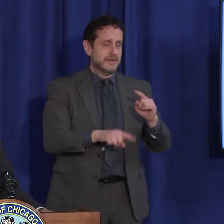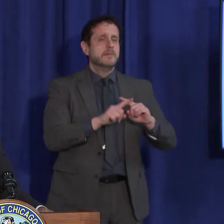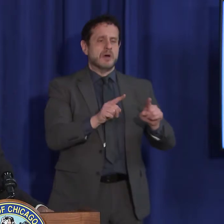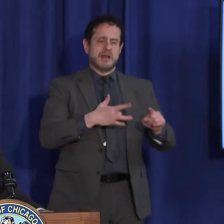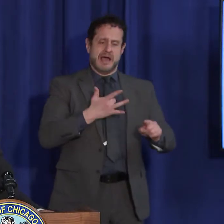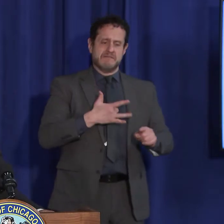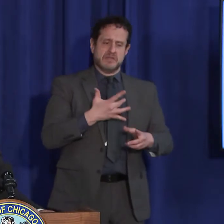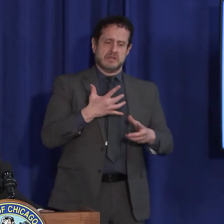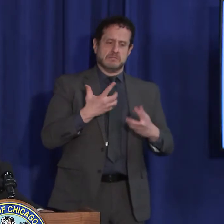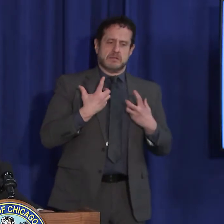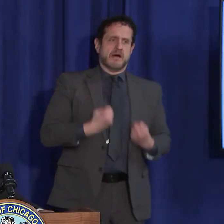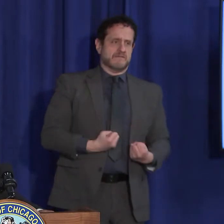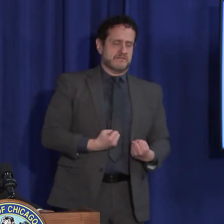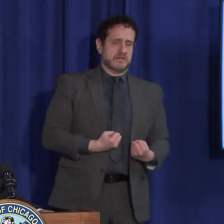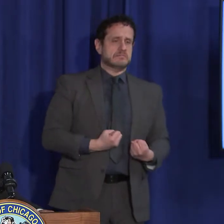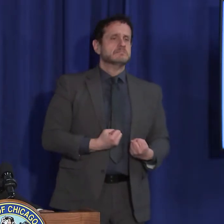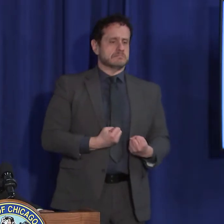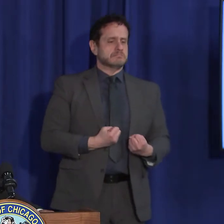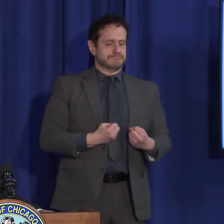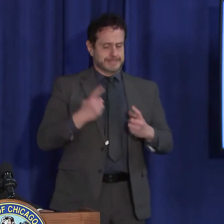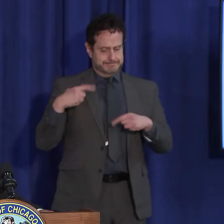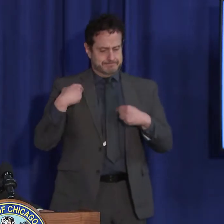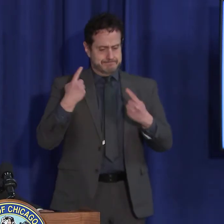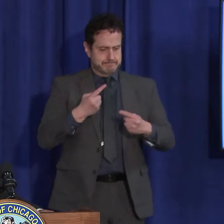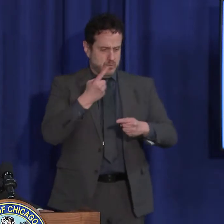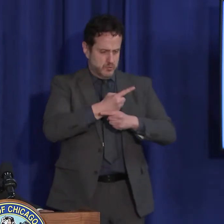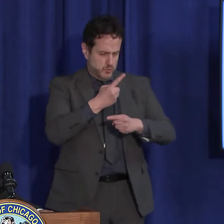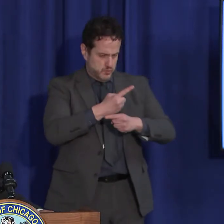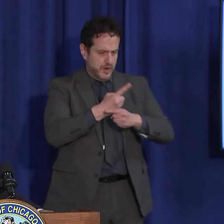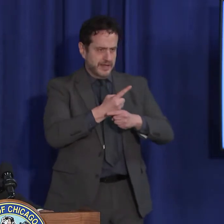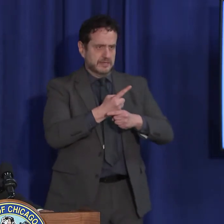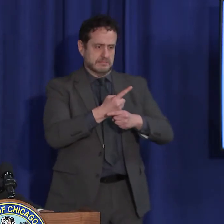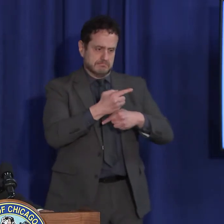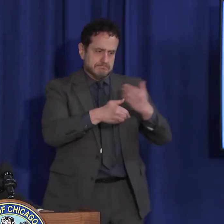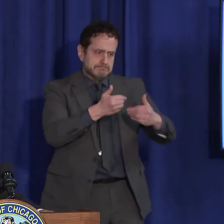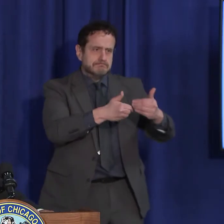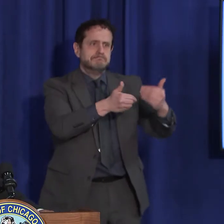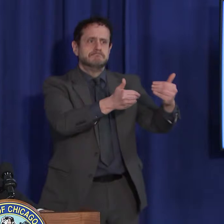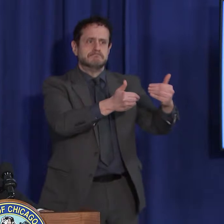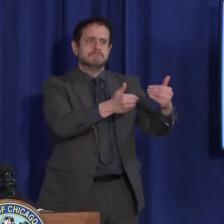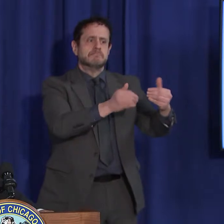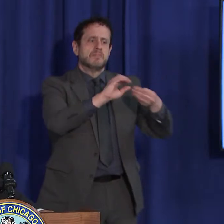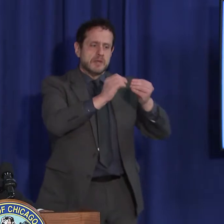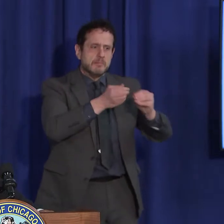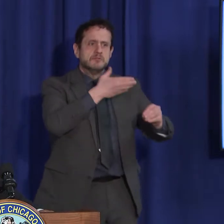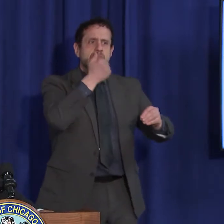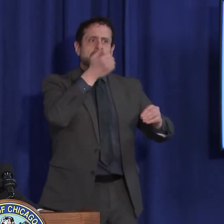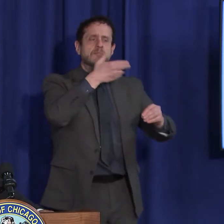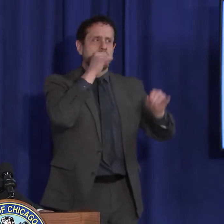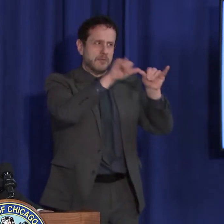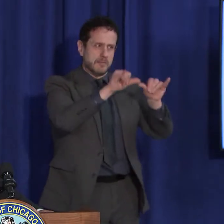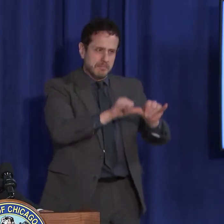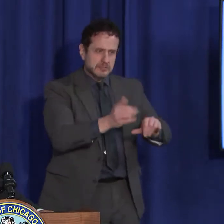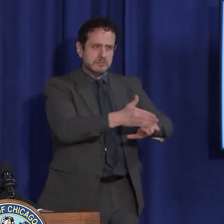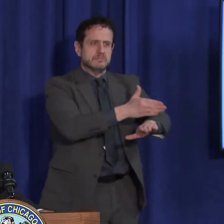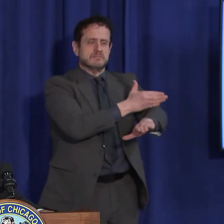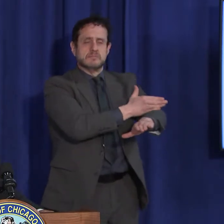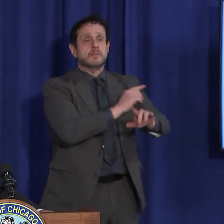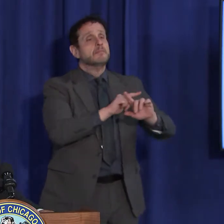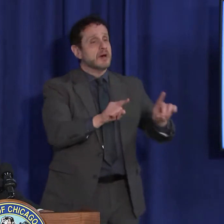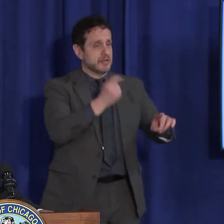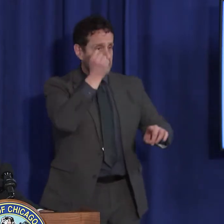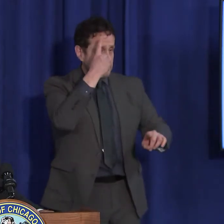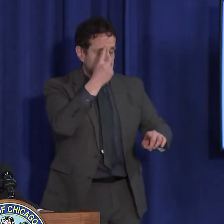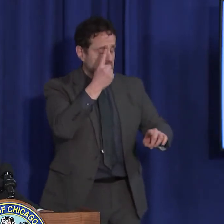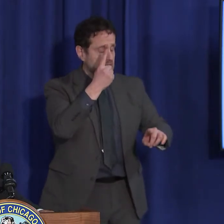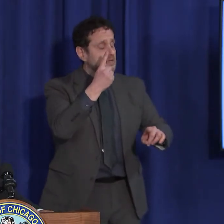feel very confident that we are on the right path, that we're moving in the right direction. But make no mistake, I will not hesitate,